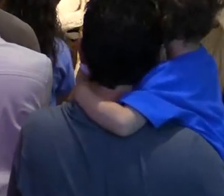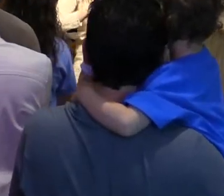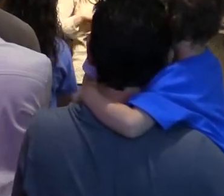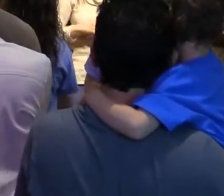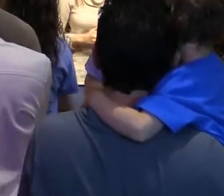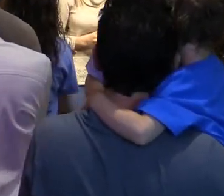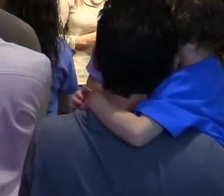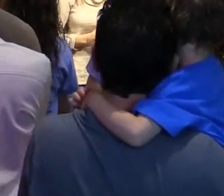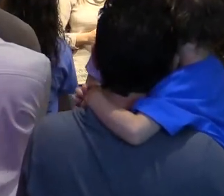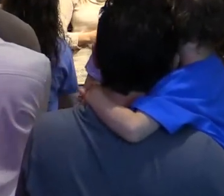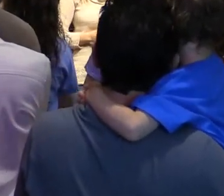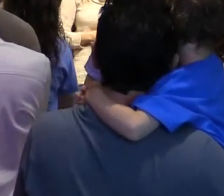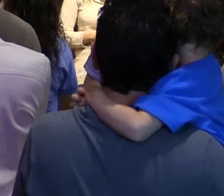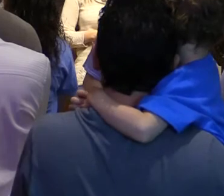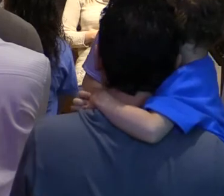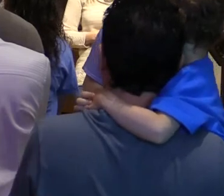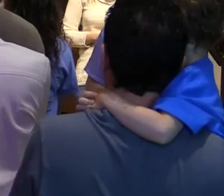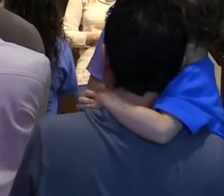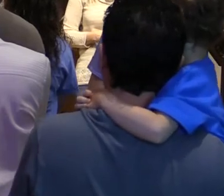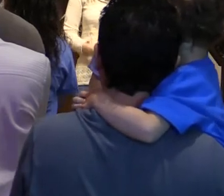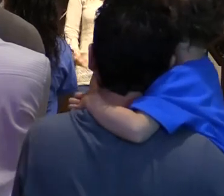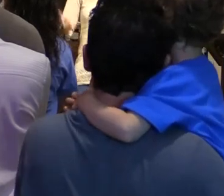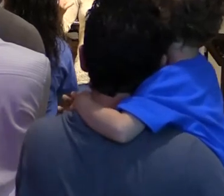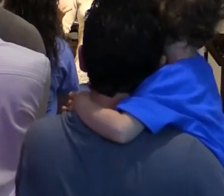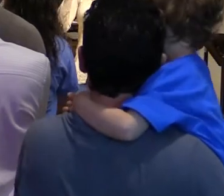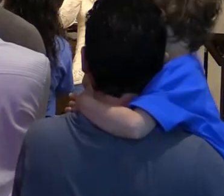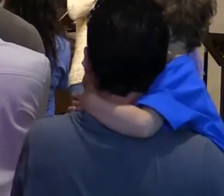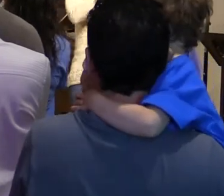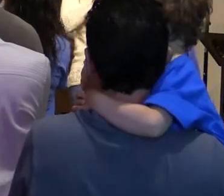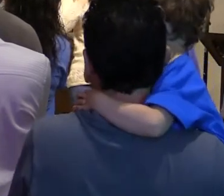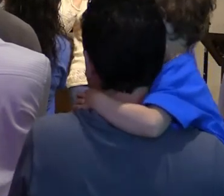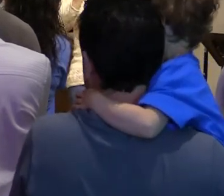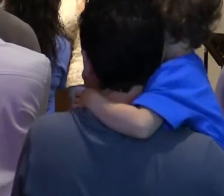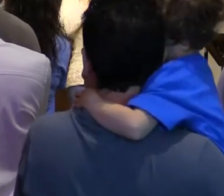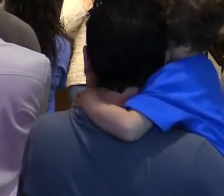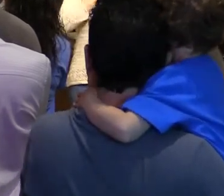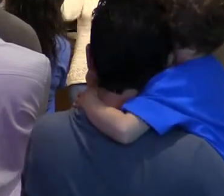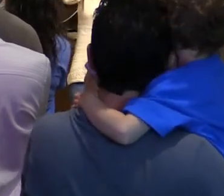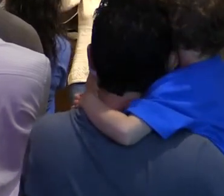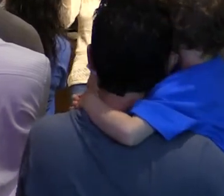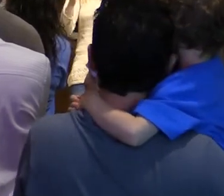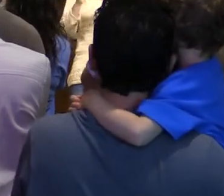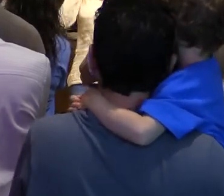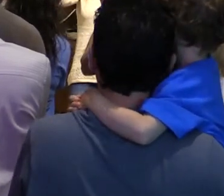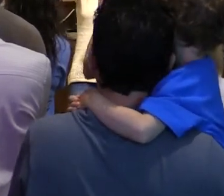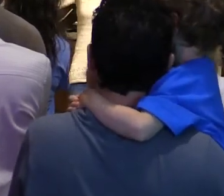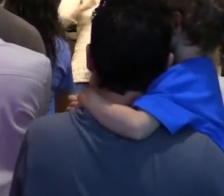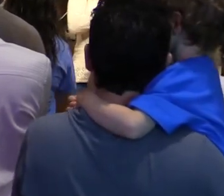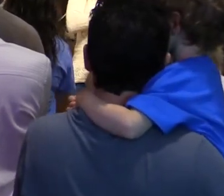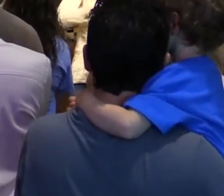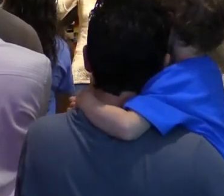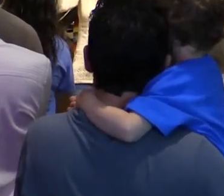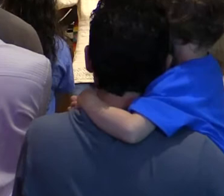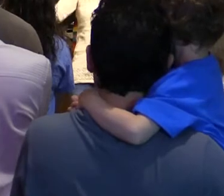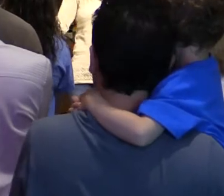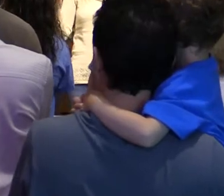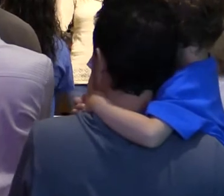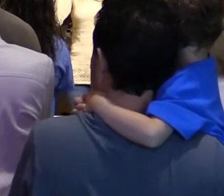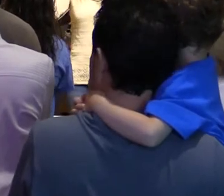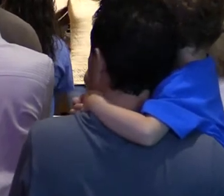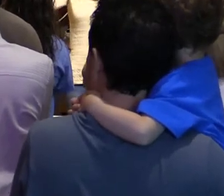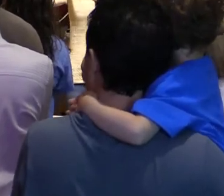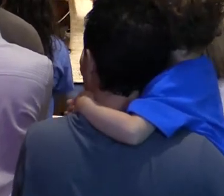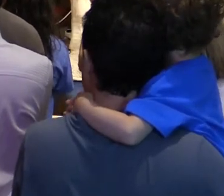among us. So with one voice we'll sing to the Lord,